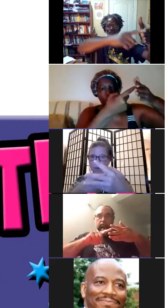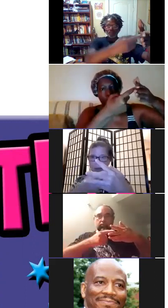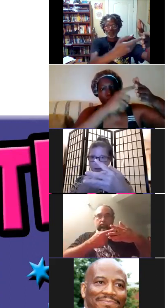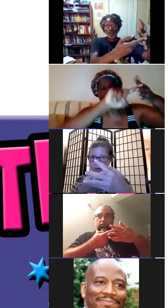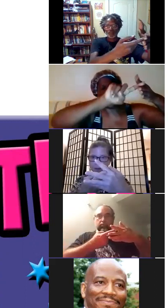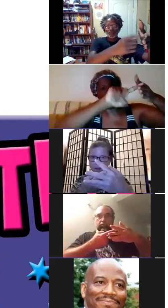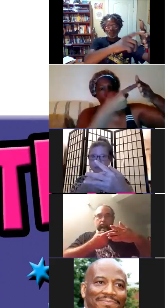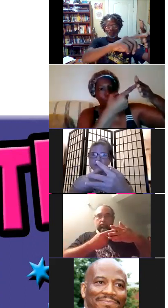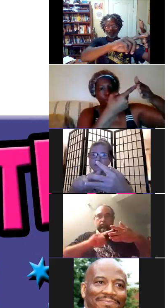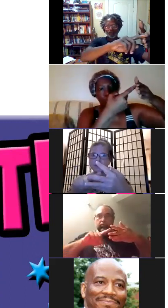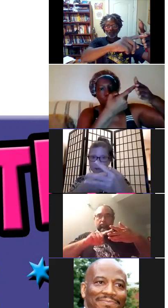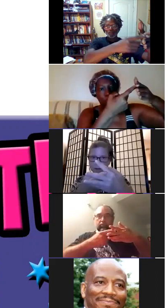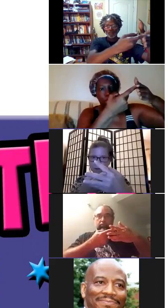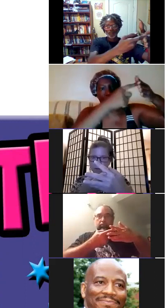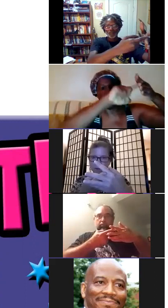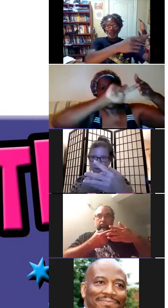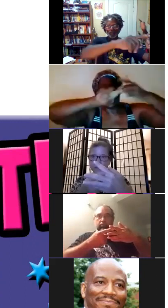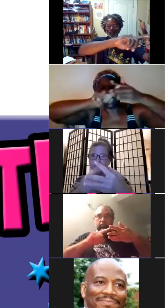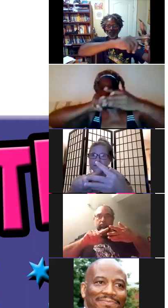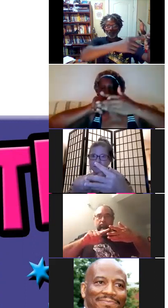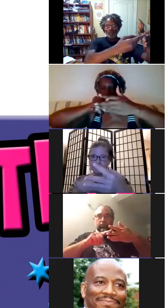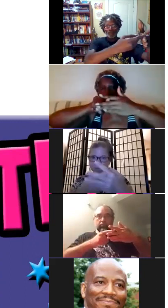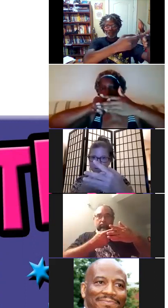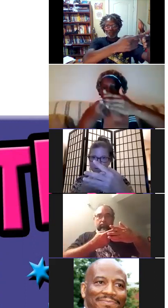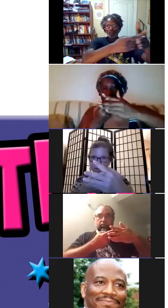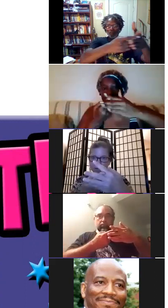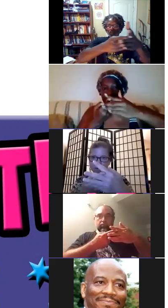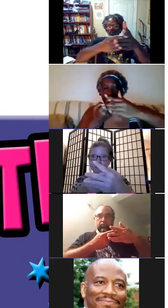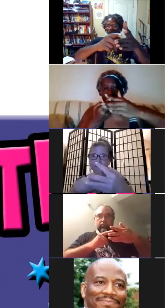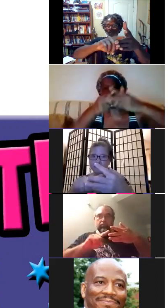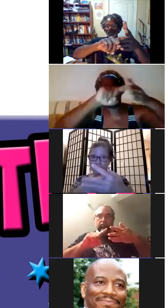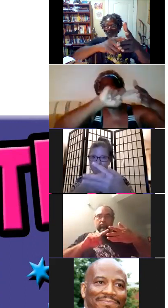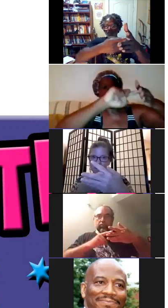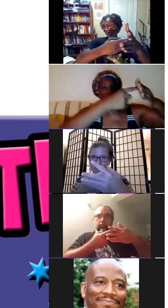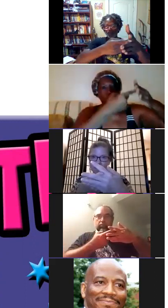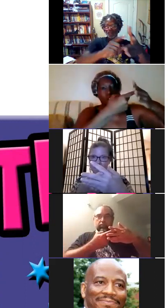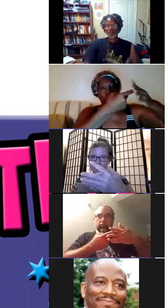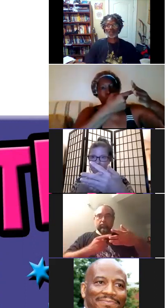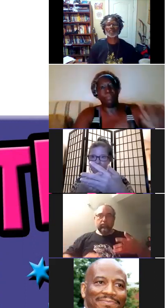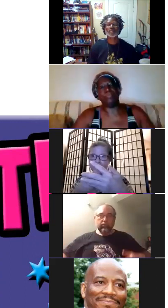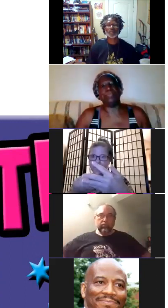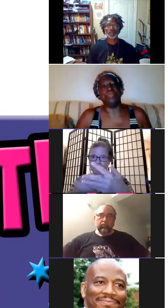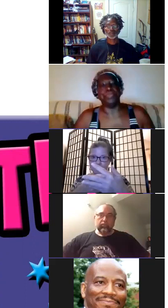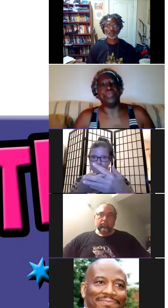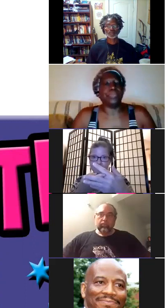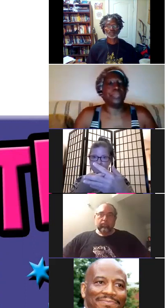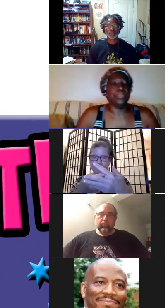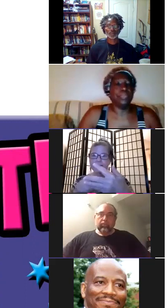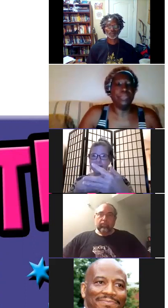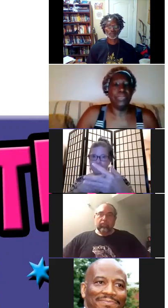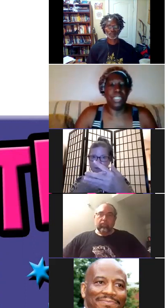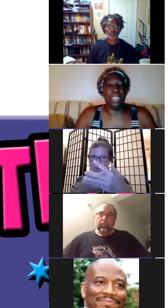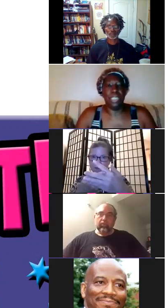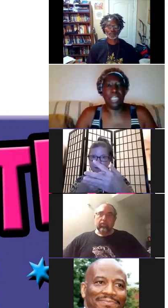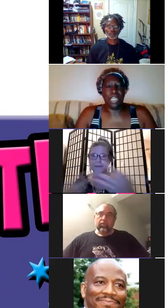start. You just turn your 1 finger inside that gap. Start.